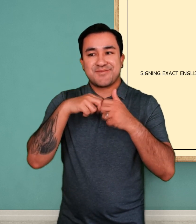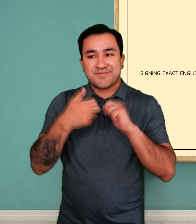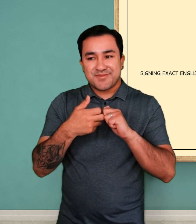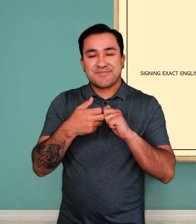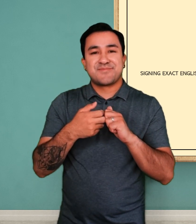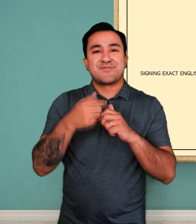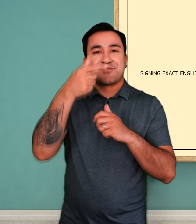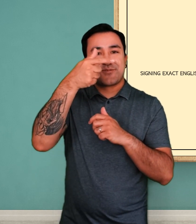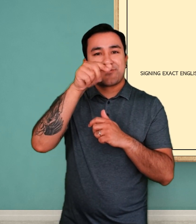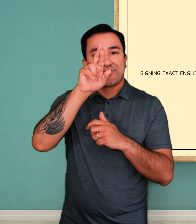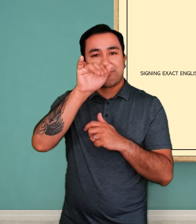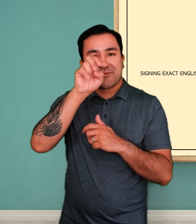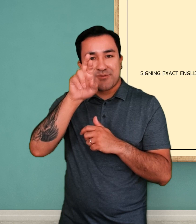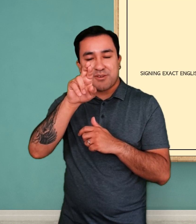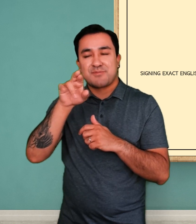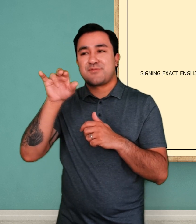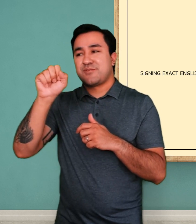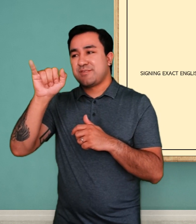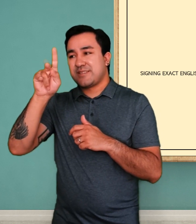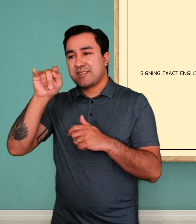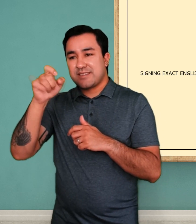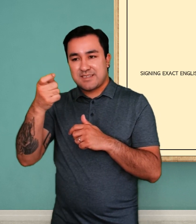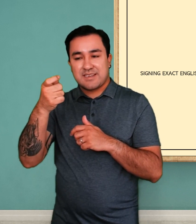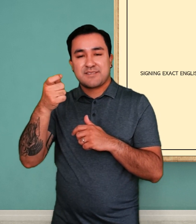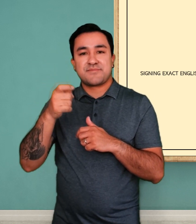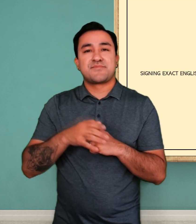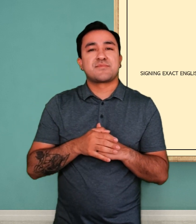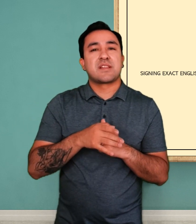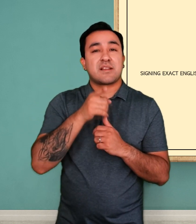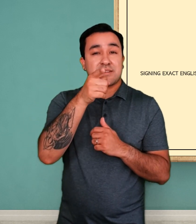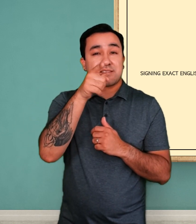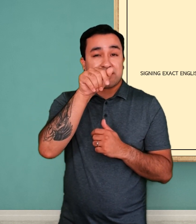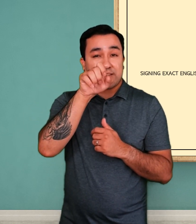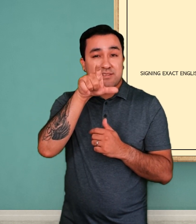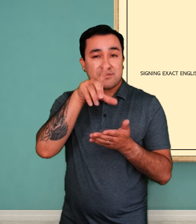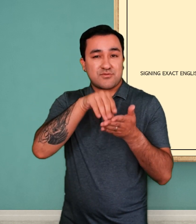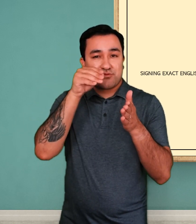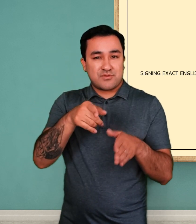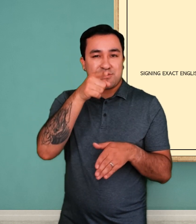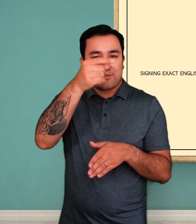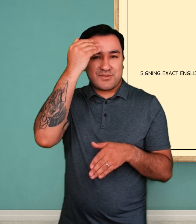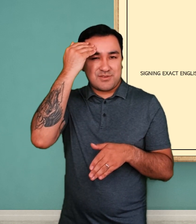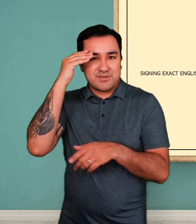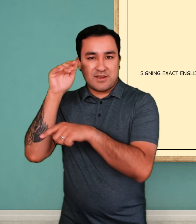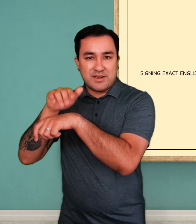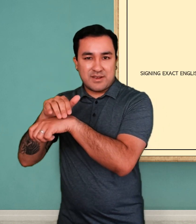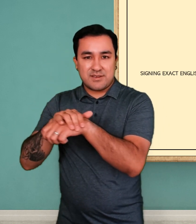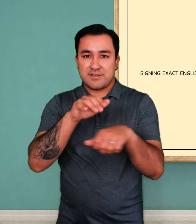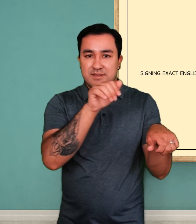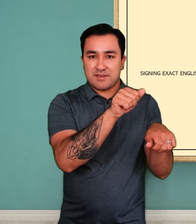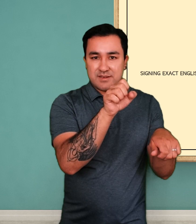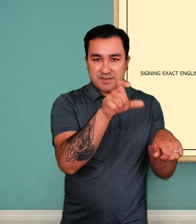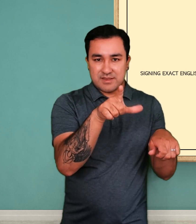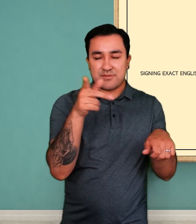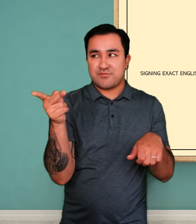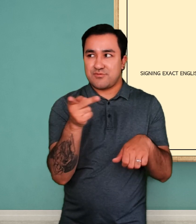as ASL learners, you are aware or are becoming aware of some major differences between English and ASL in their grammar and